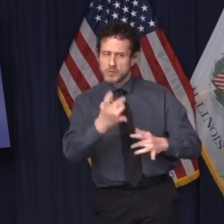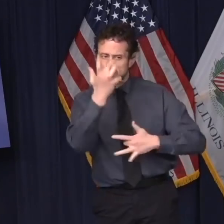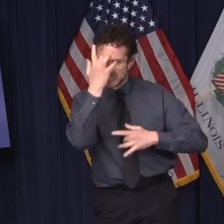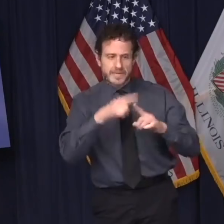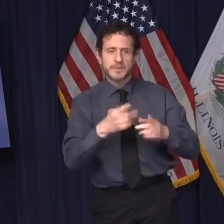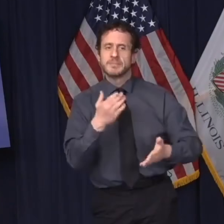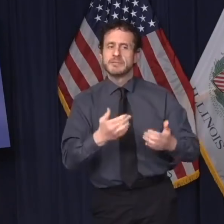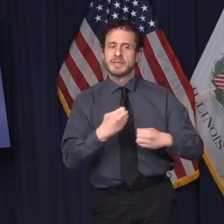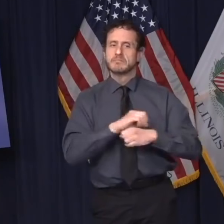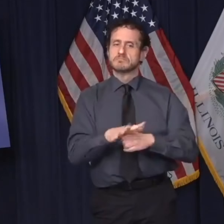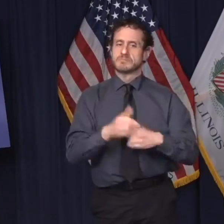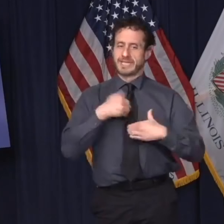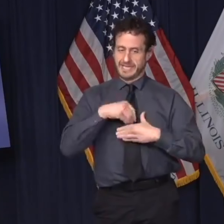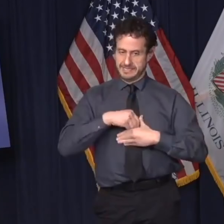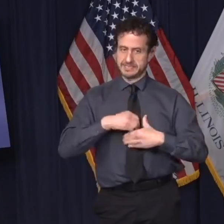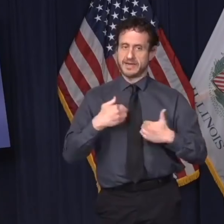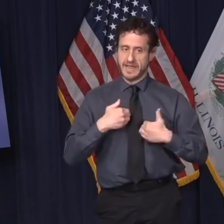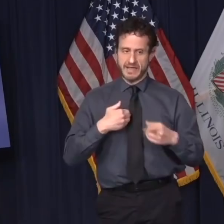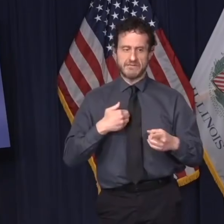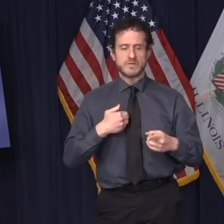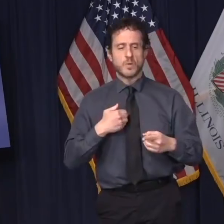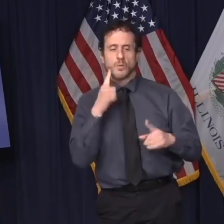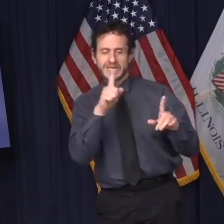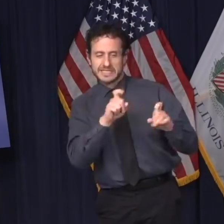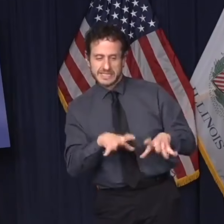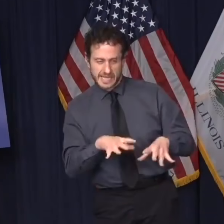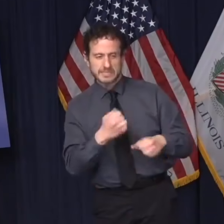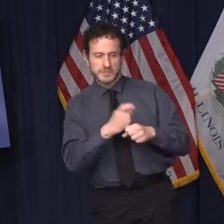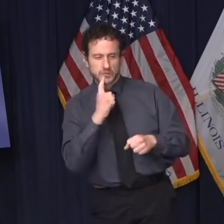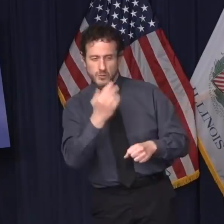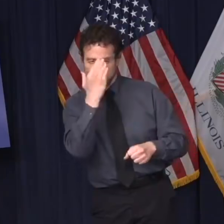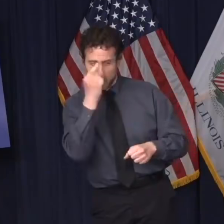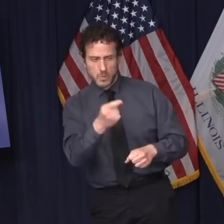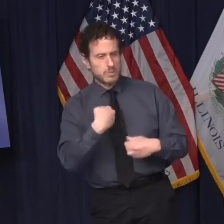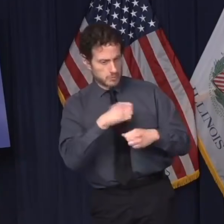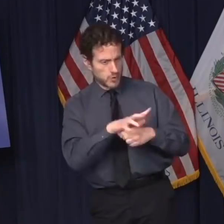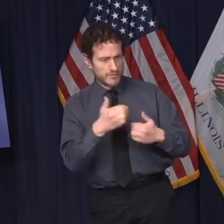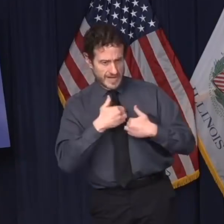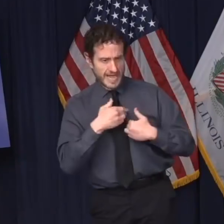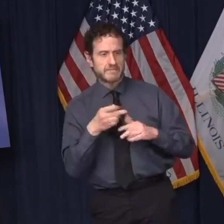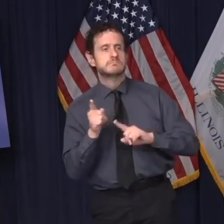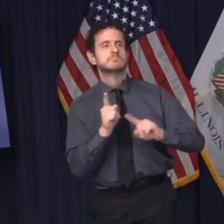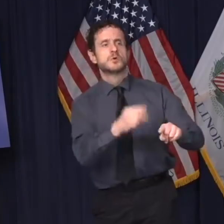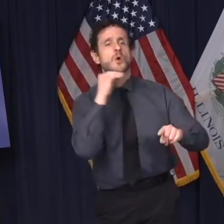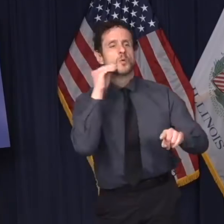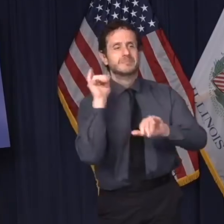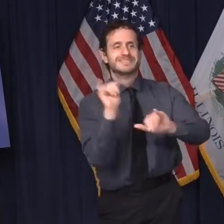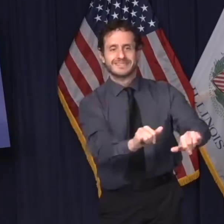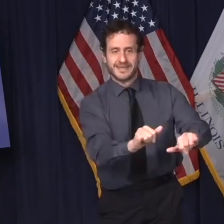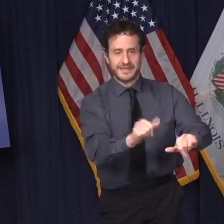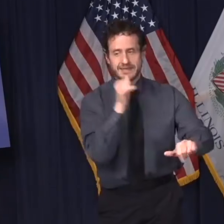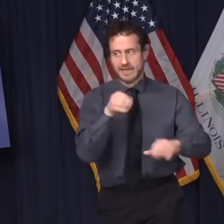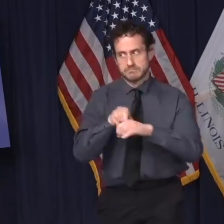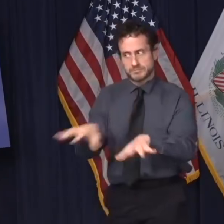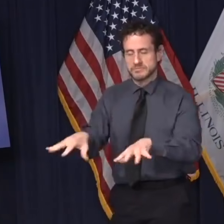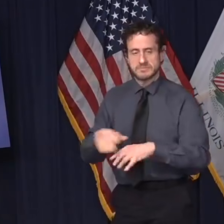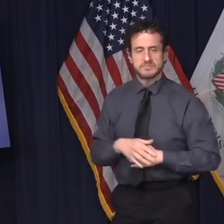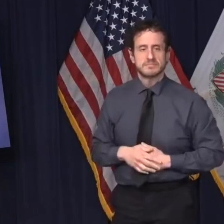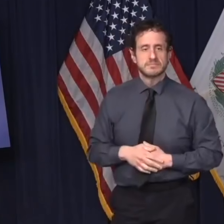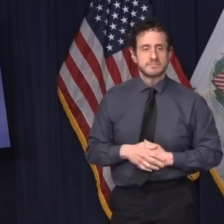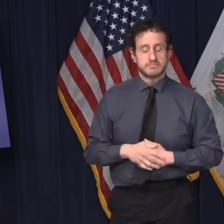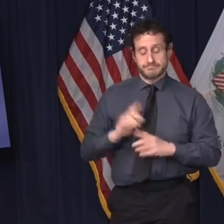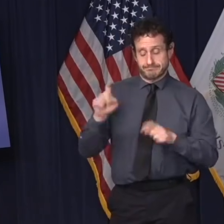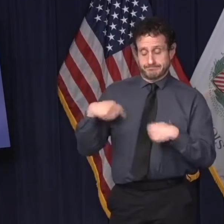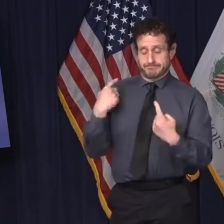at home in isolation. Since we started this expanded testing policy on April 19th, we've